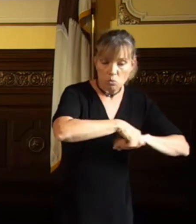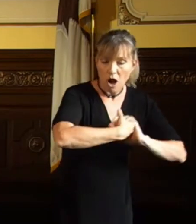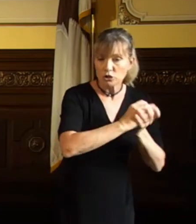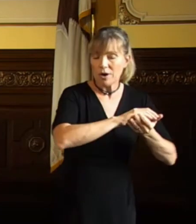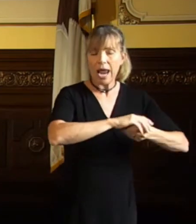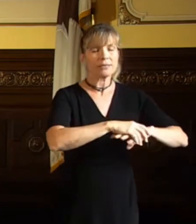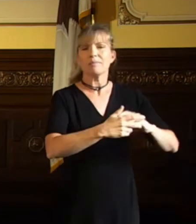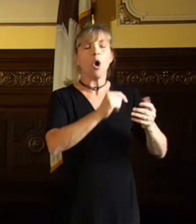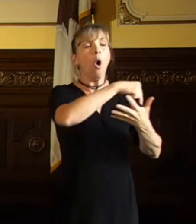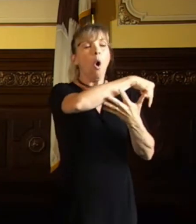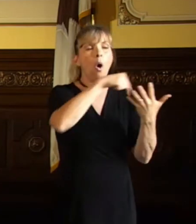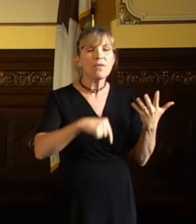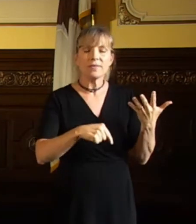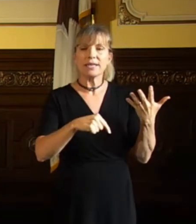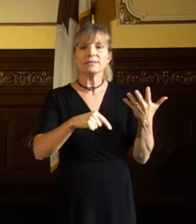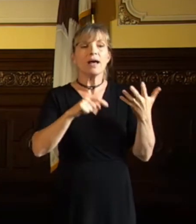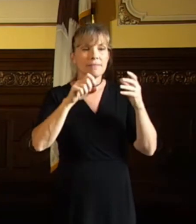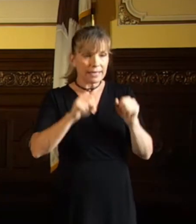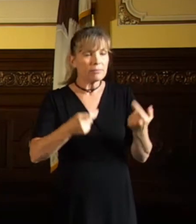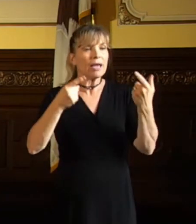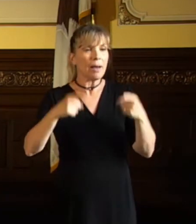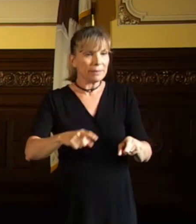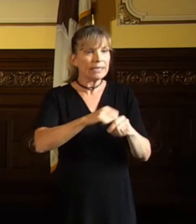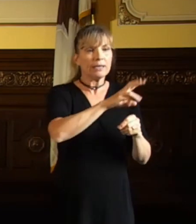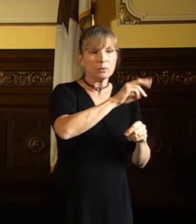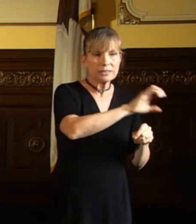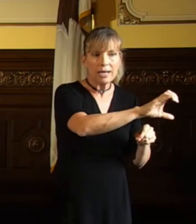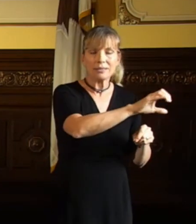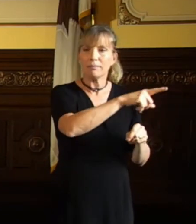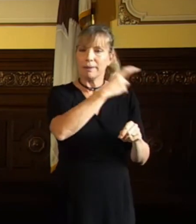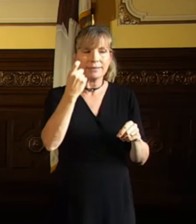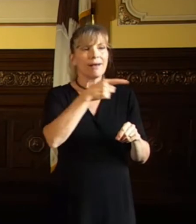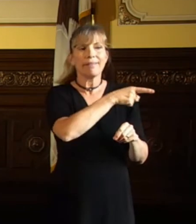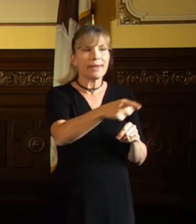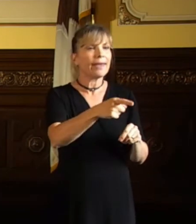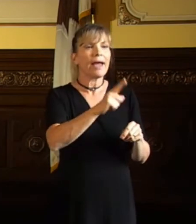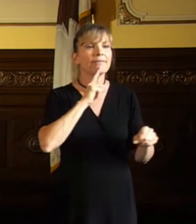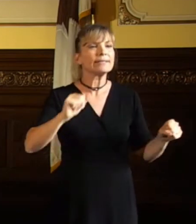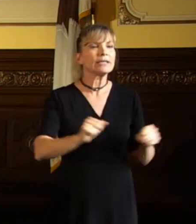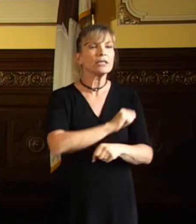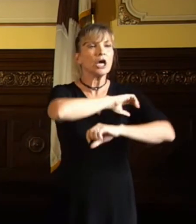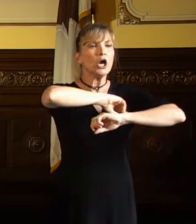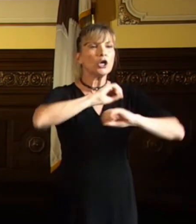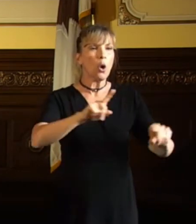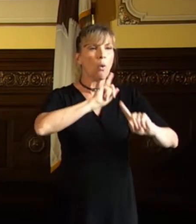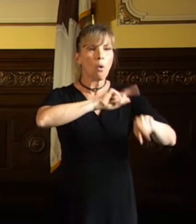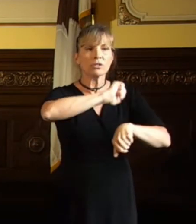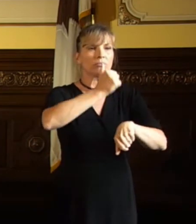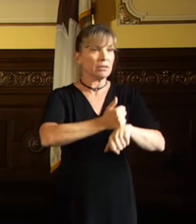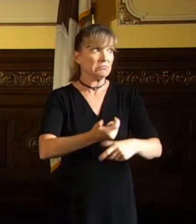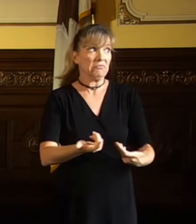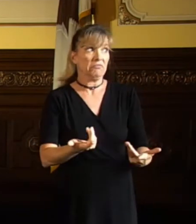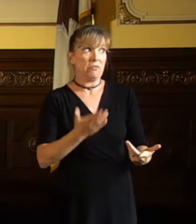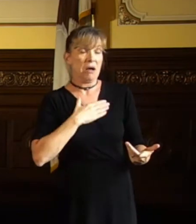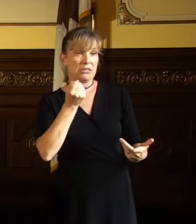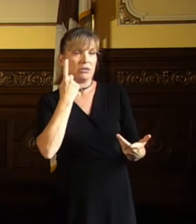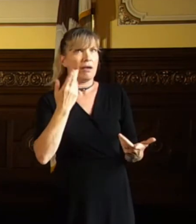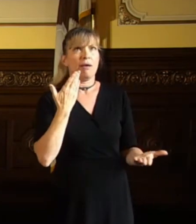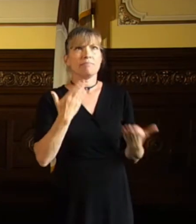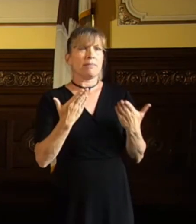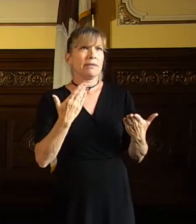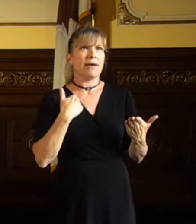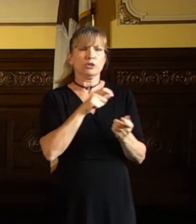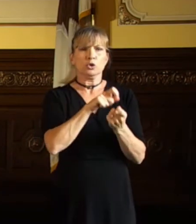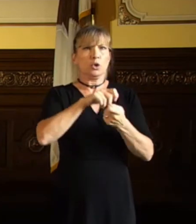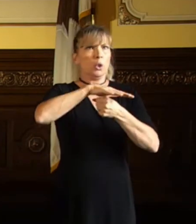hands, all the things that can be happening in Wisconsin because they have literally no orders in place, as far as I understand, except perhaps in